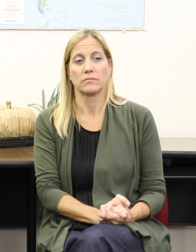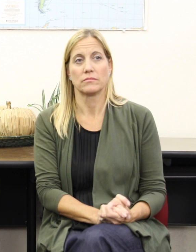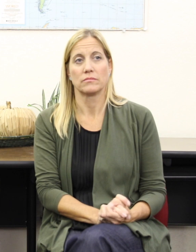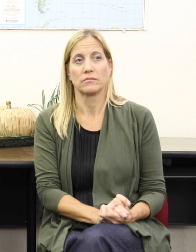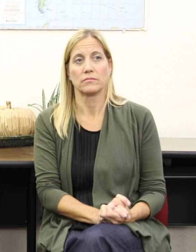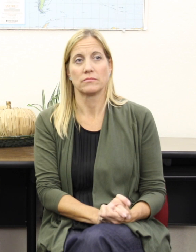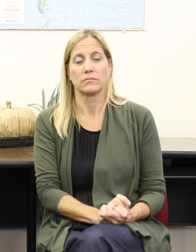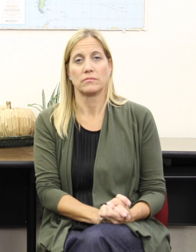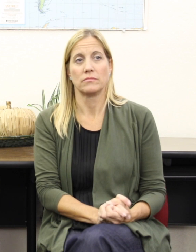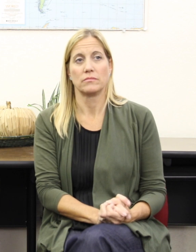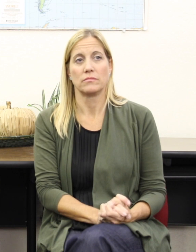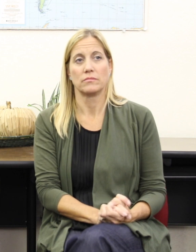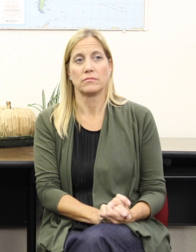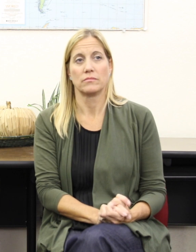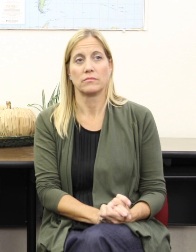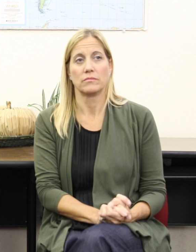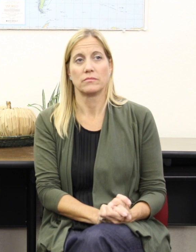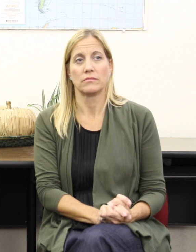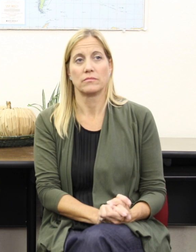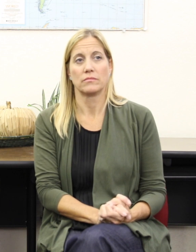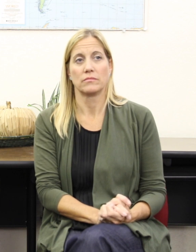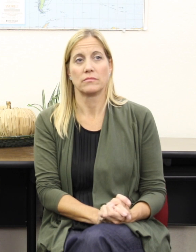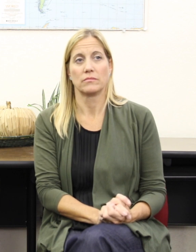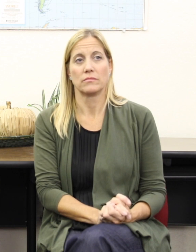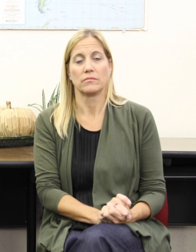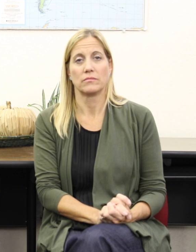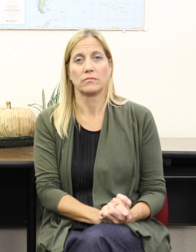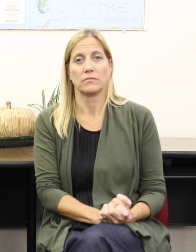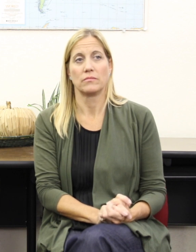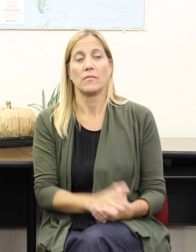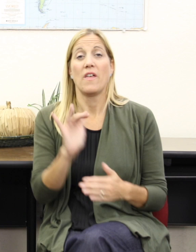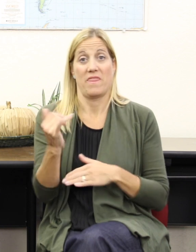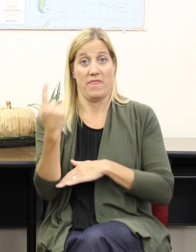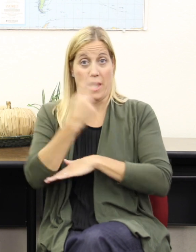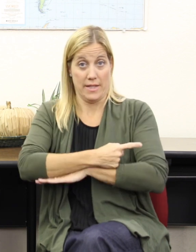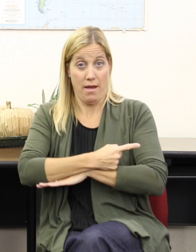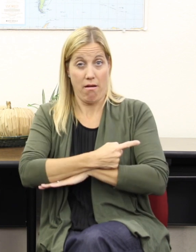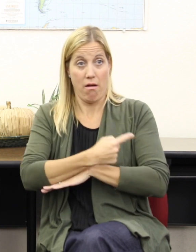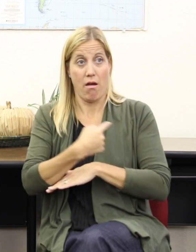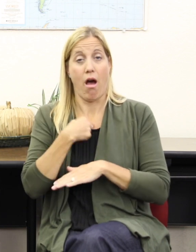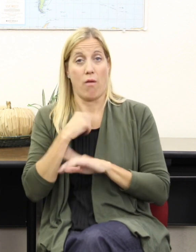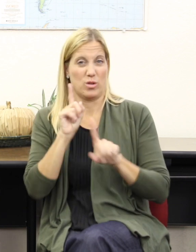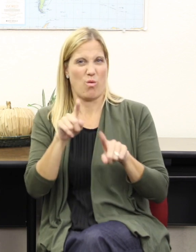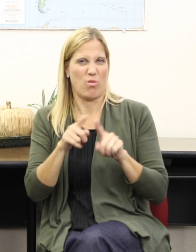That day I was, I was on my way to work, on my way home.